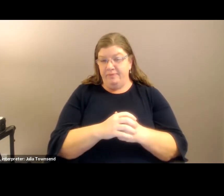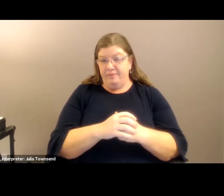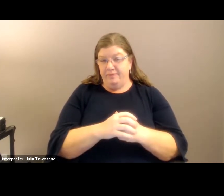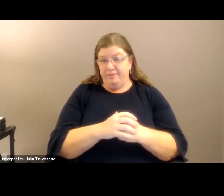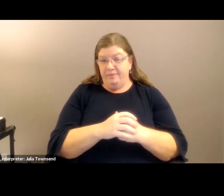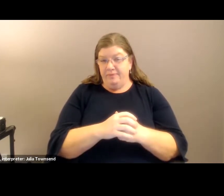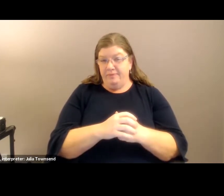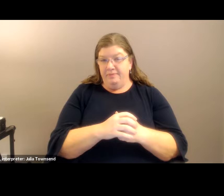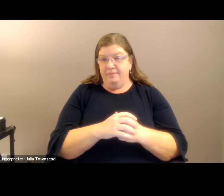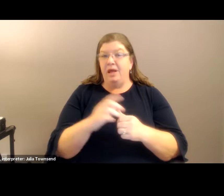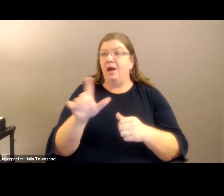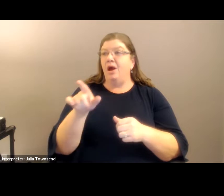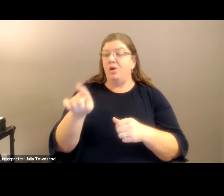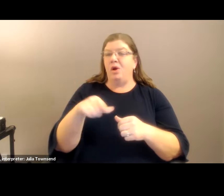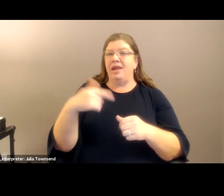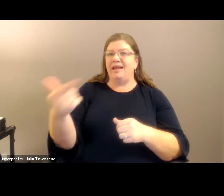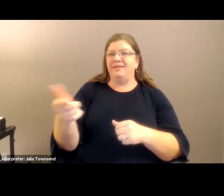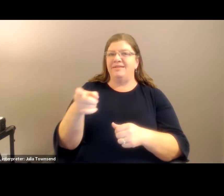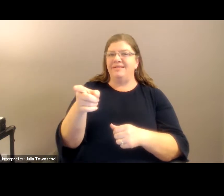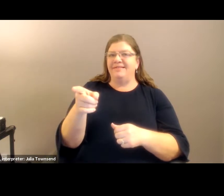Yeah, you're next. Sorry.